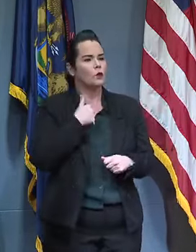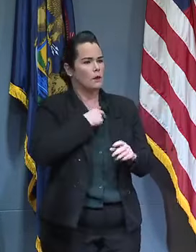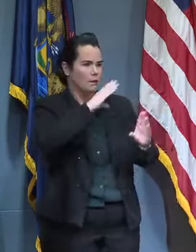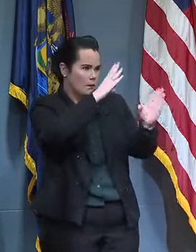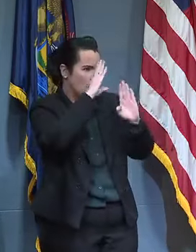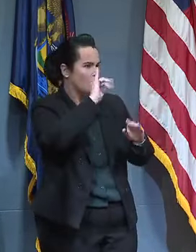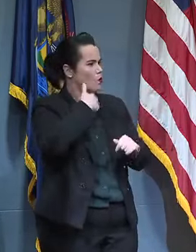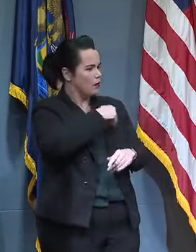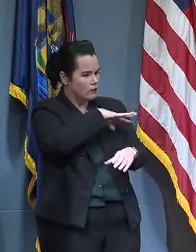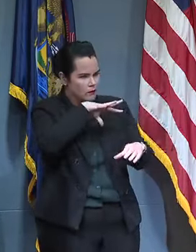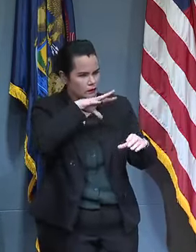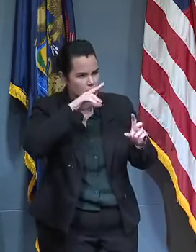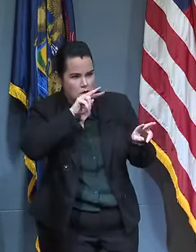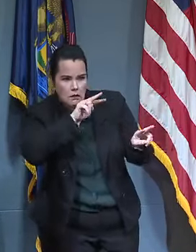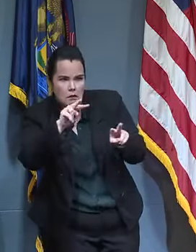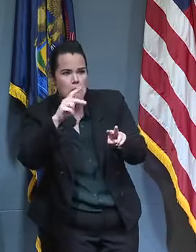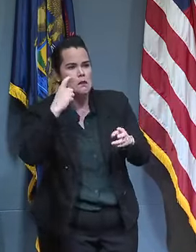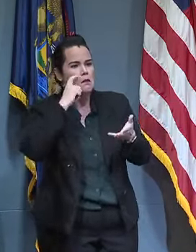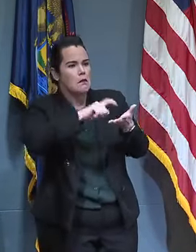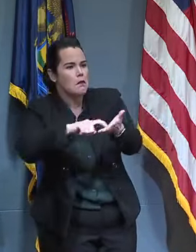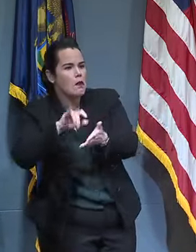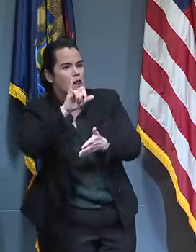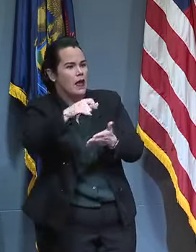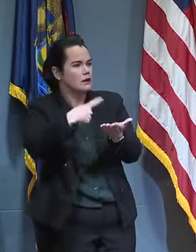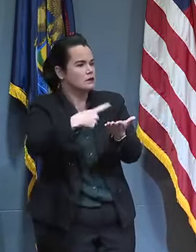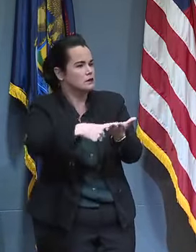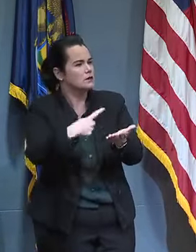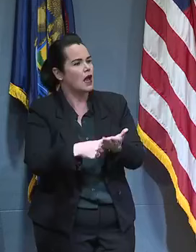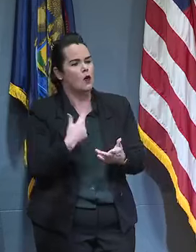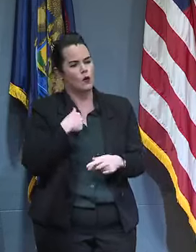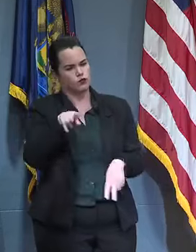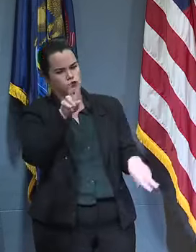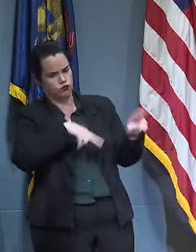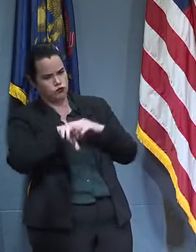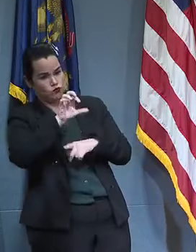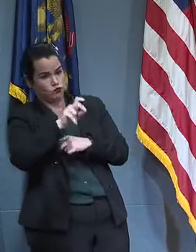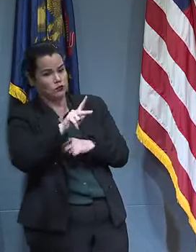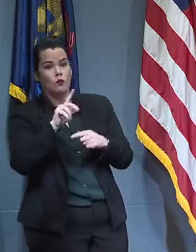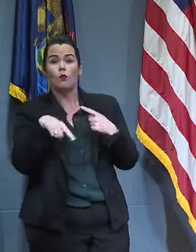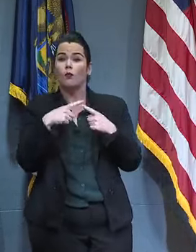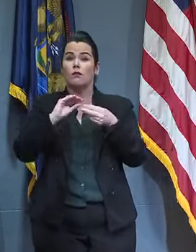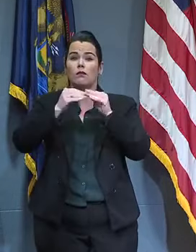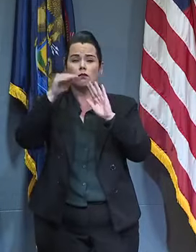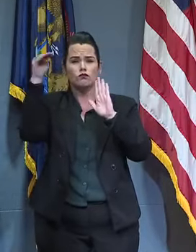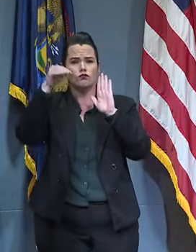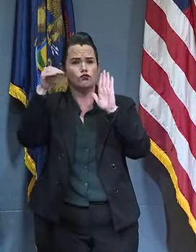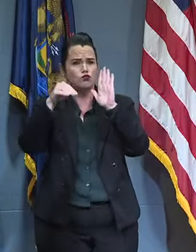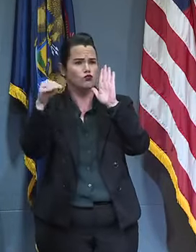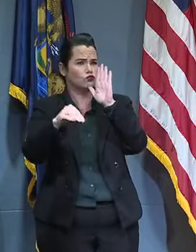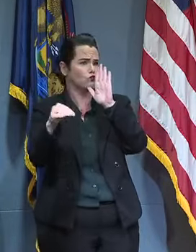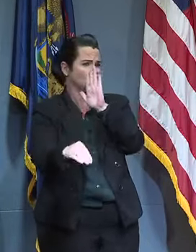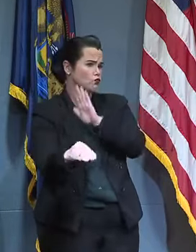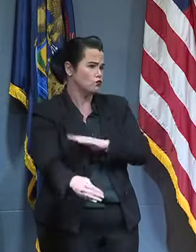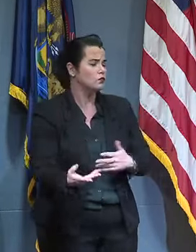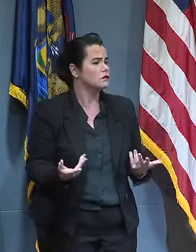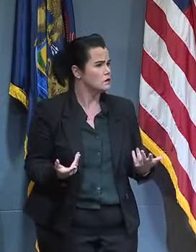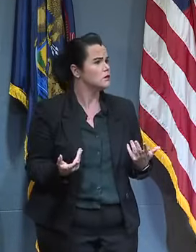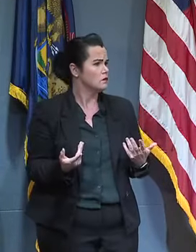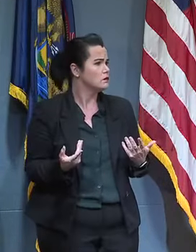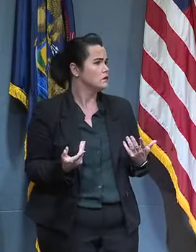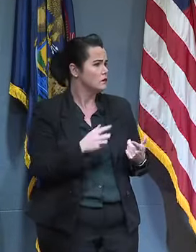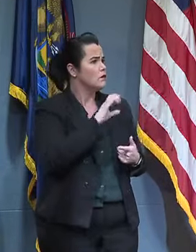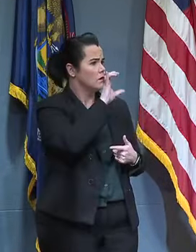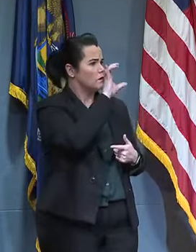are continually assessing risk. And as our numbers continue to decline, that will be an